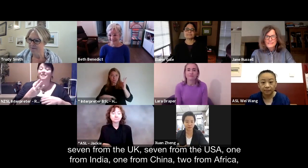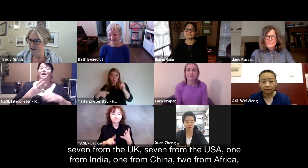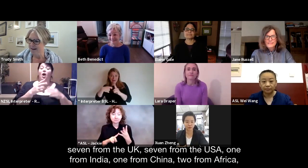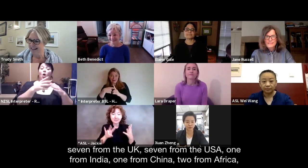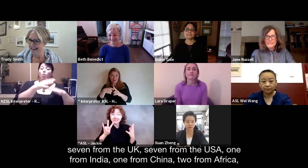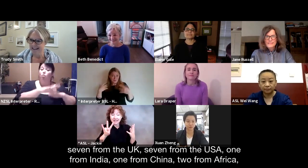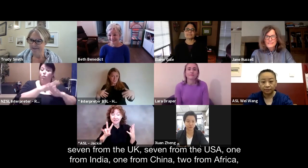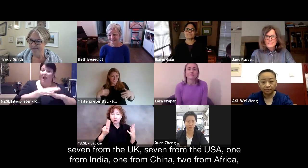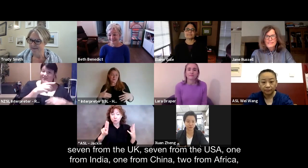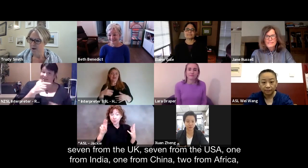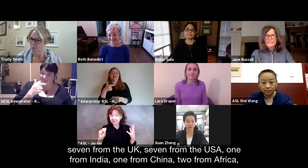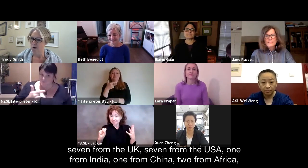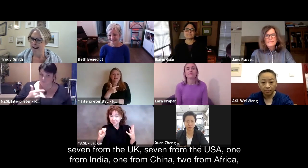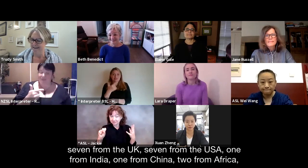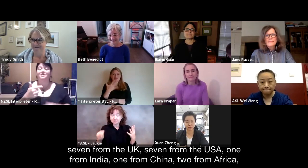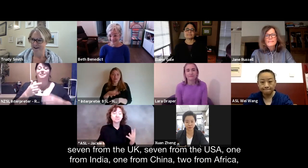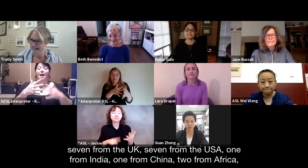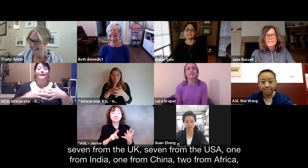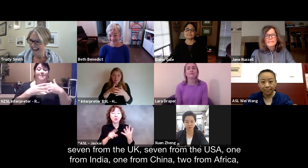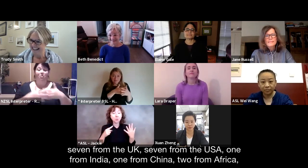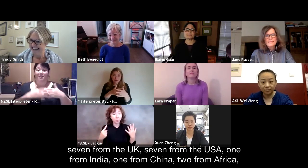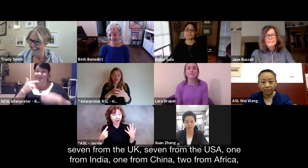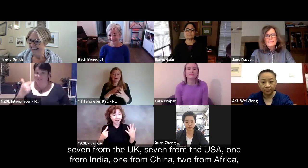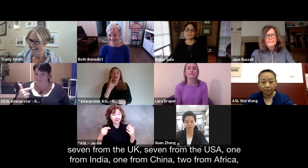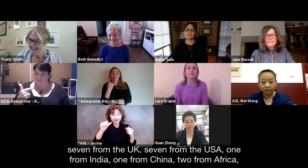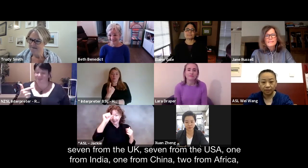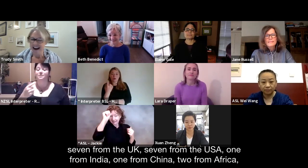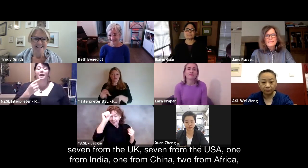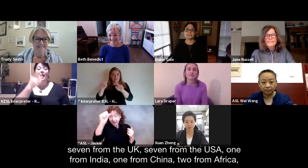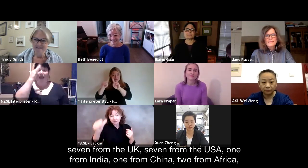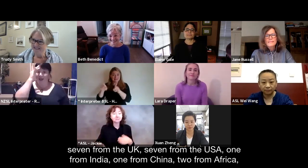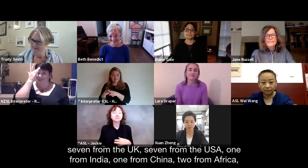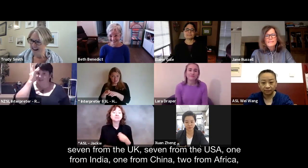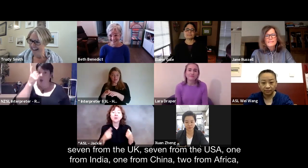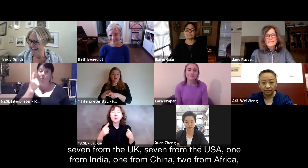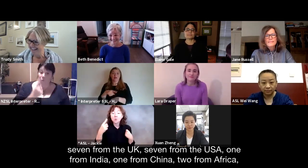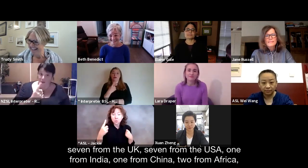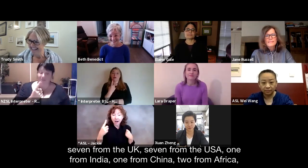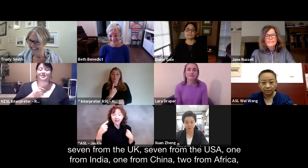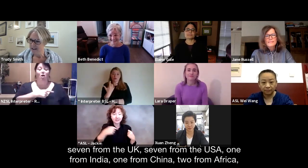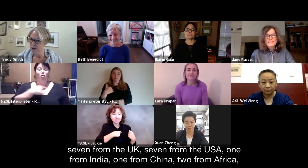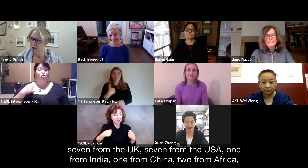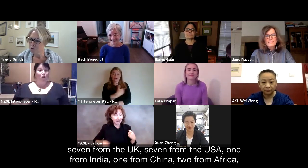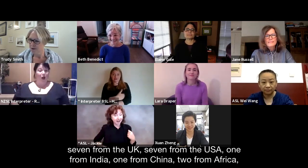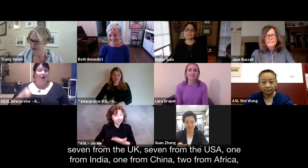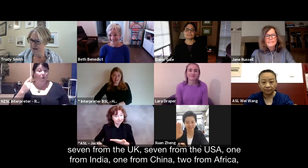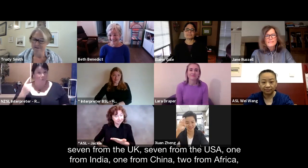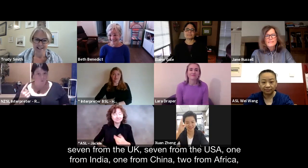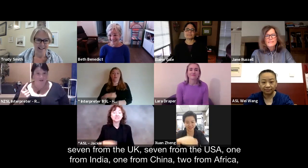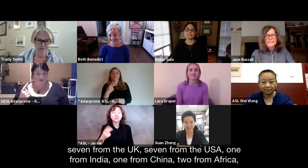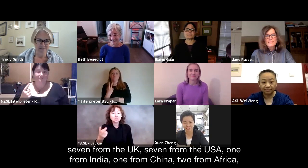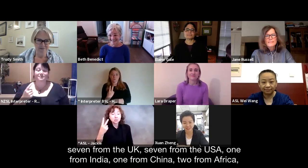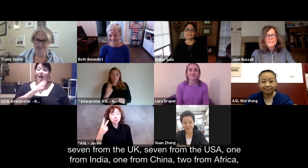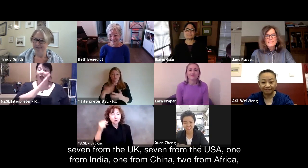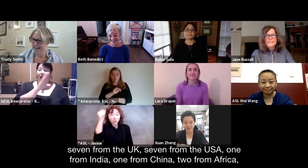from the USA, one from India, one from China, two from